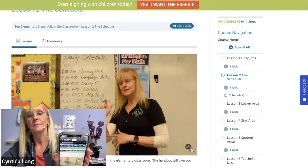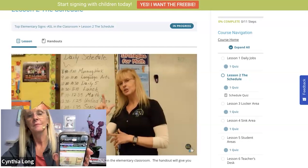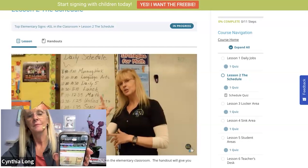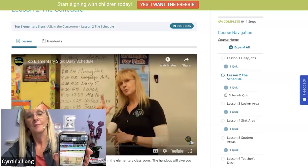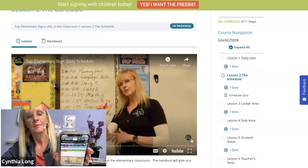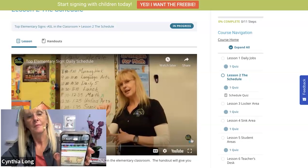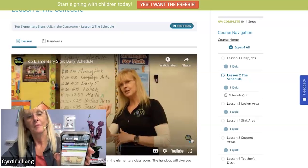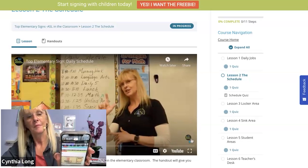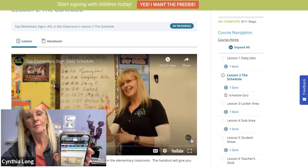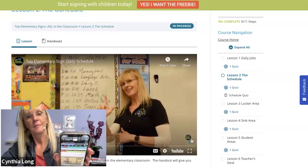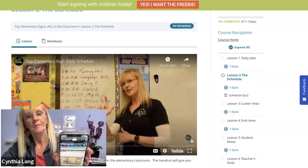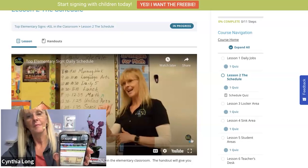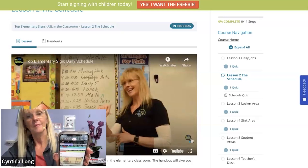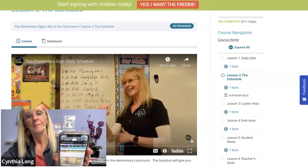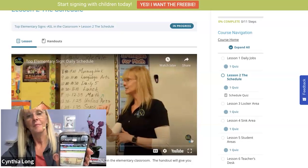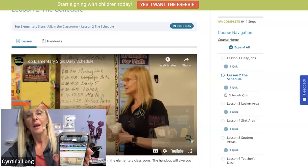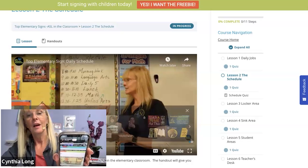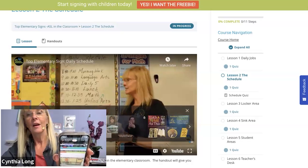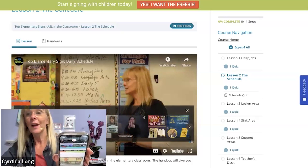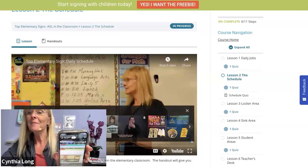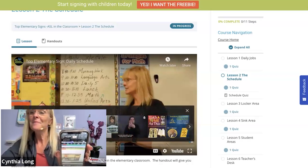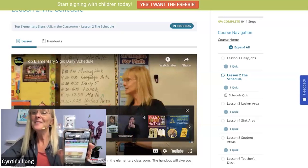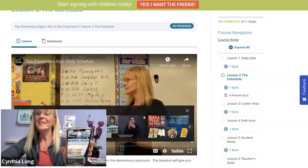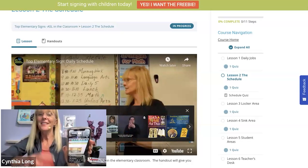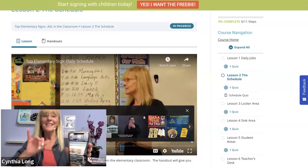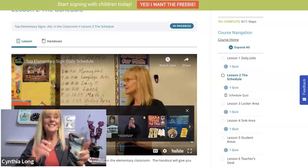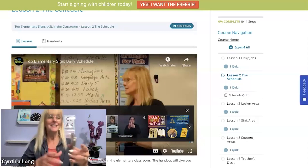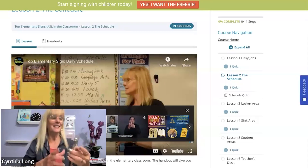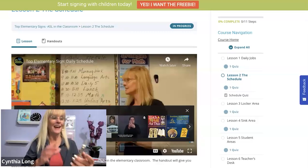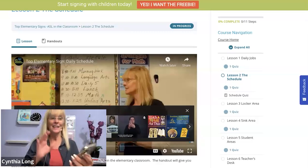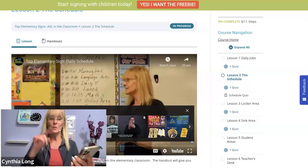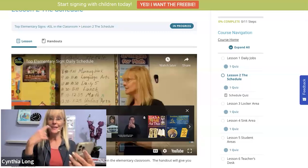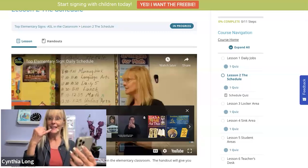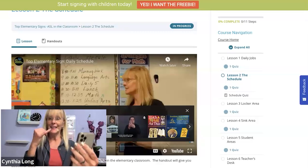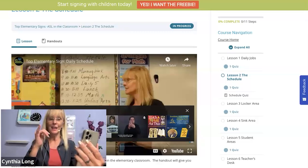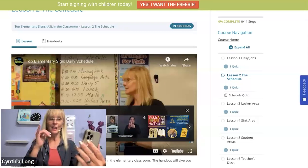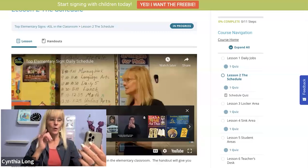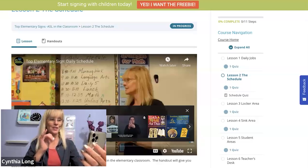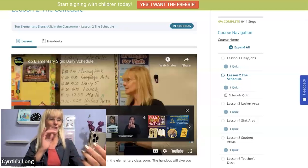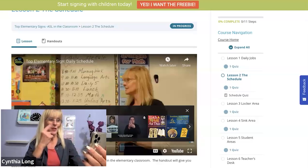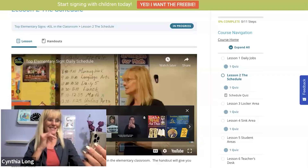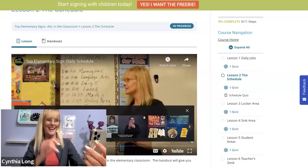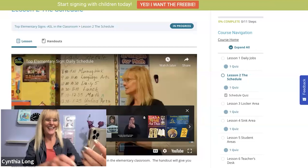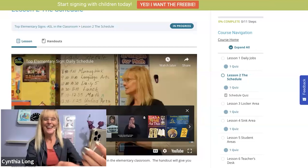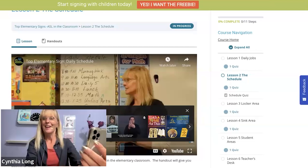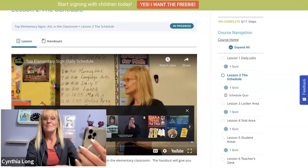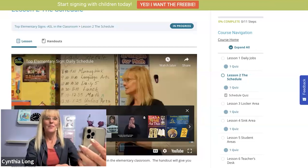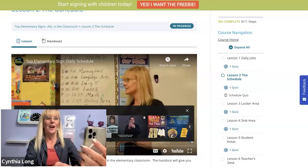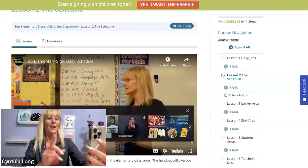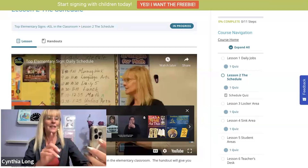just abbreviation, LA. Okay, so that is what the course looks like. All right,